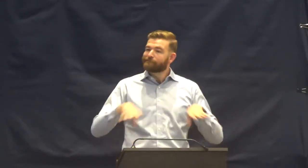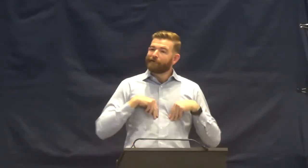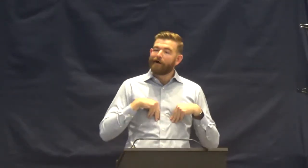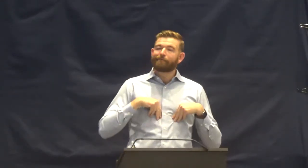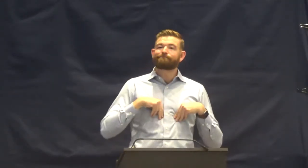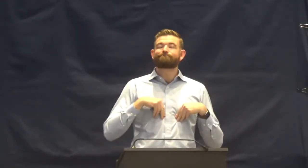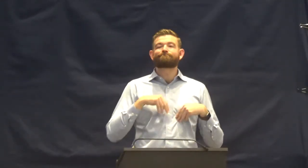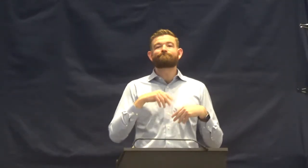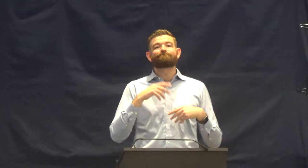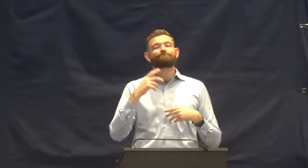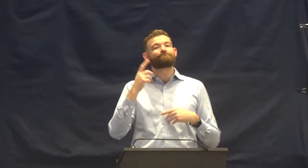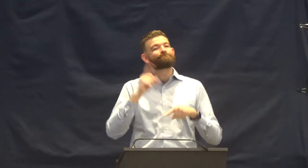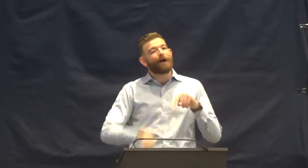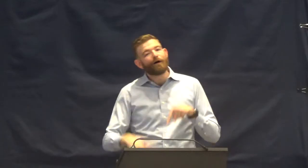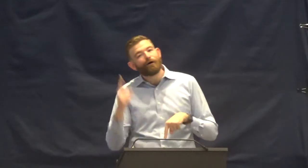deaf. I accept that.